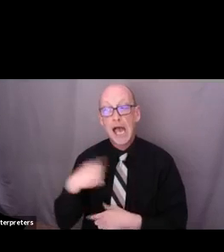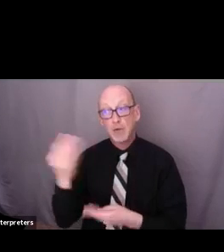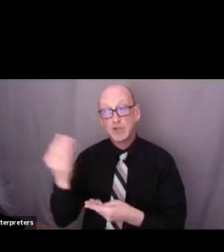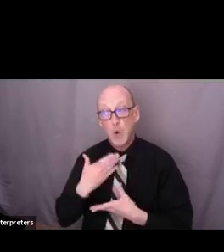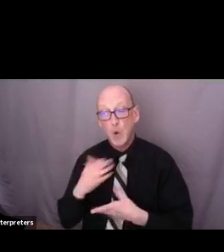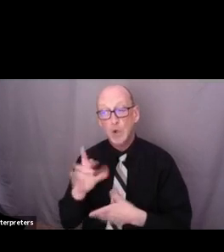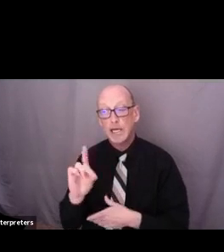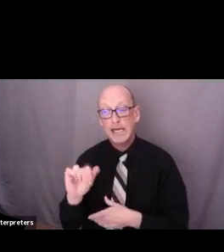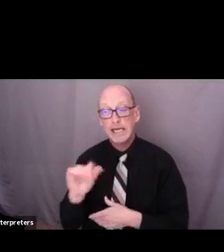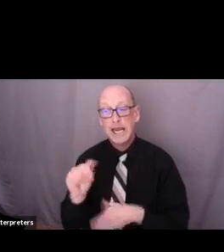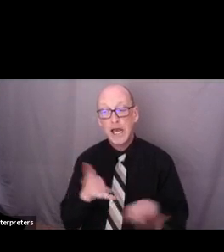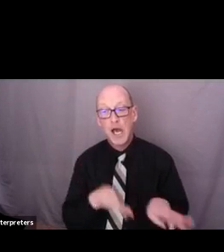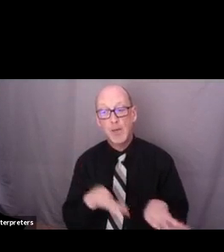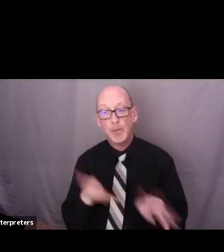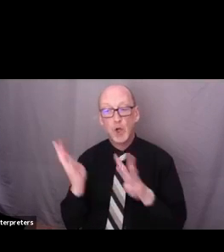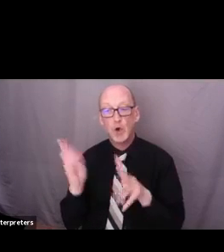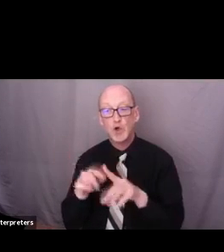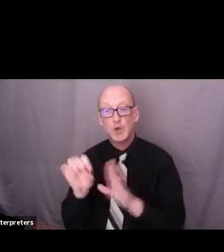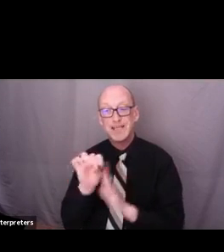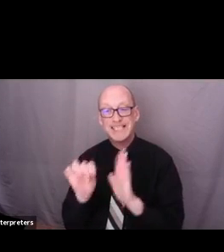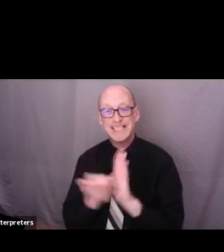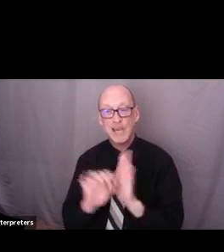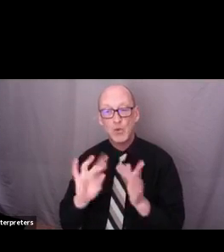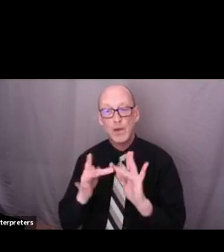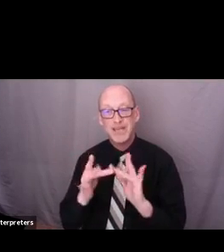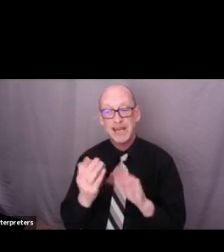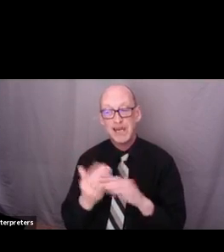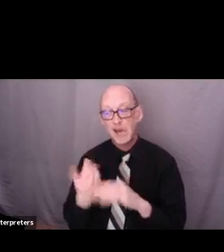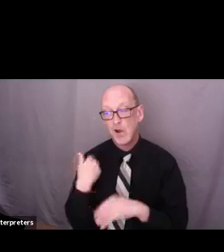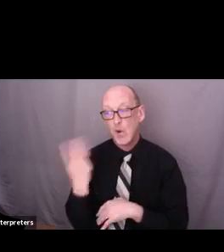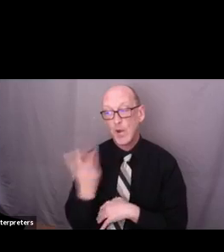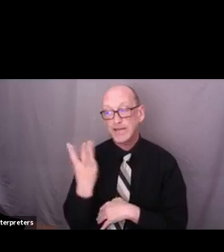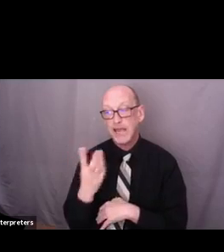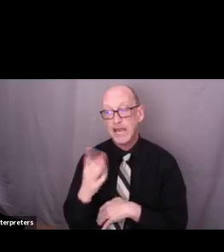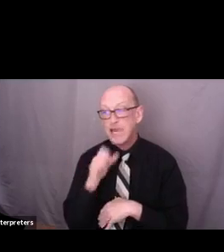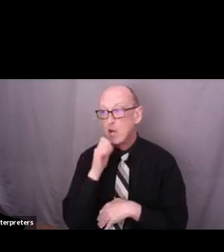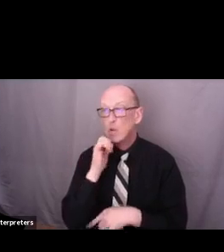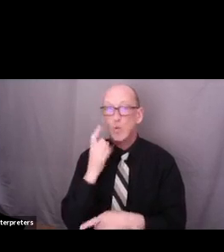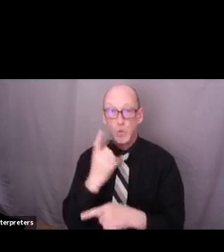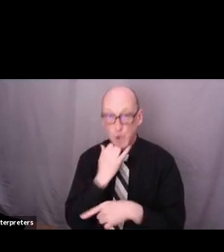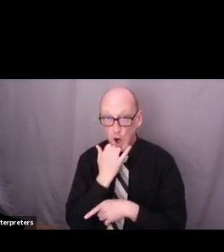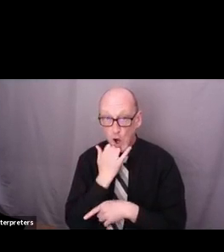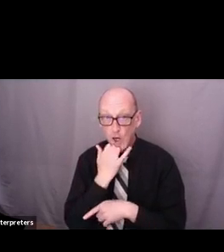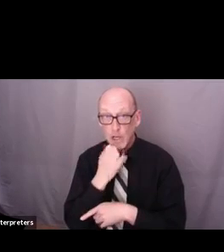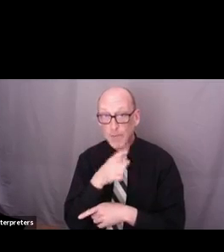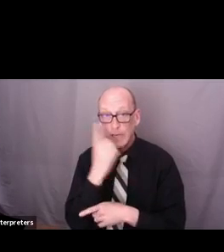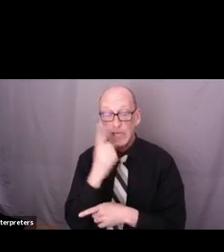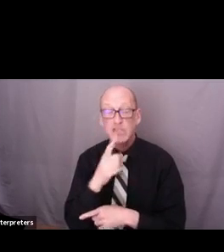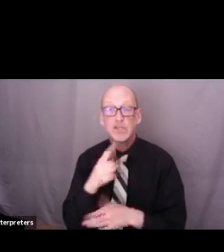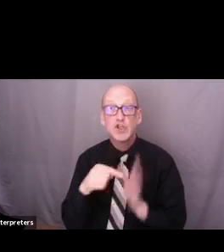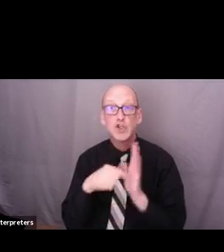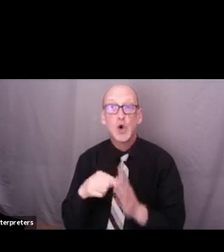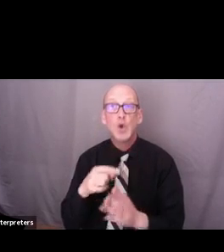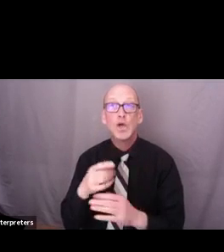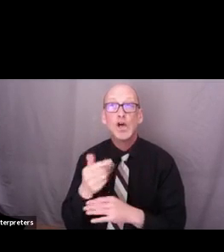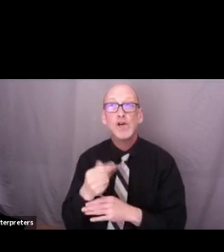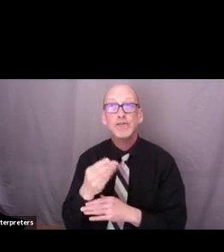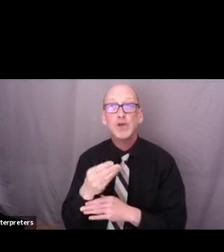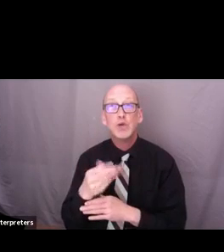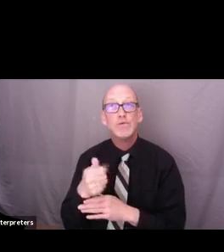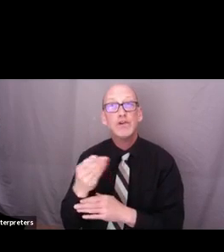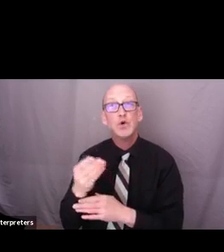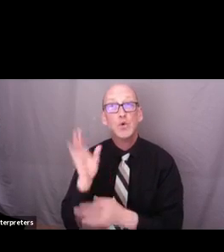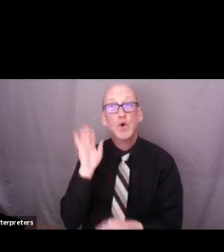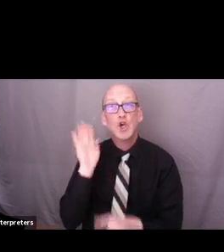to the state website on Wednesday wasn't correct because it showed fewer cumulative cases for some facilities. Do you know why that's